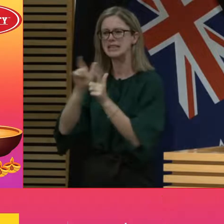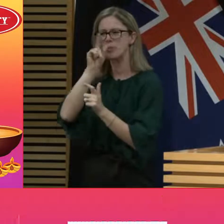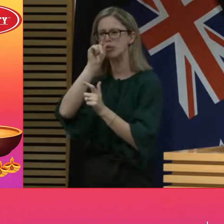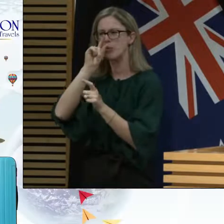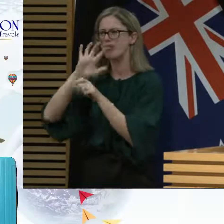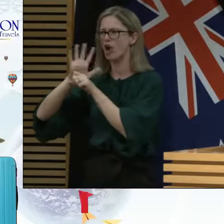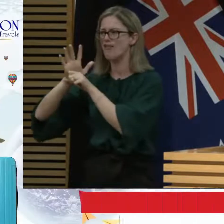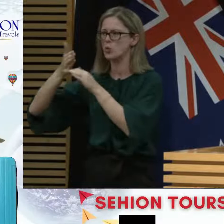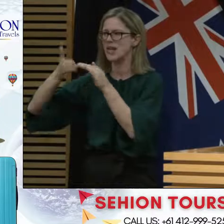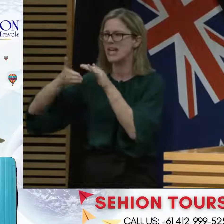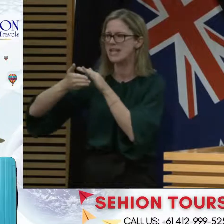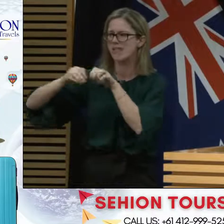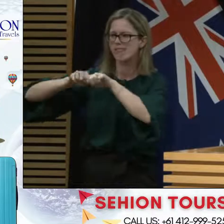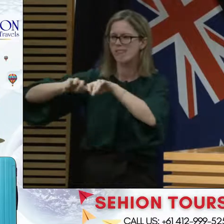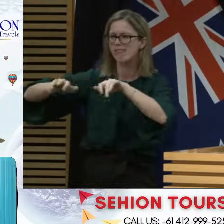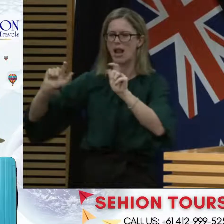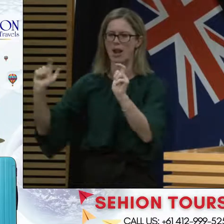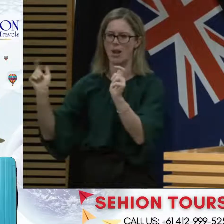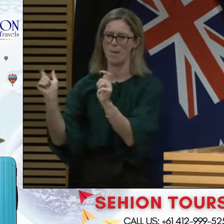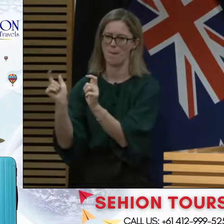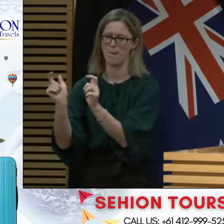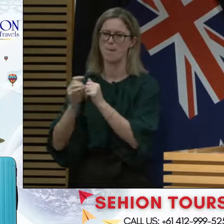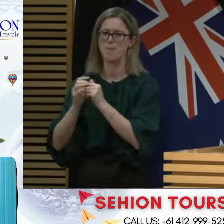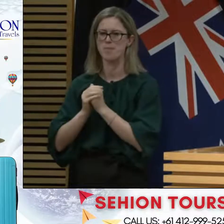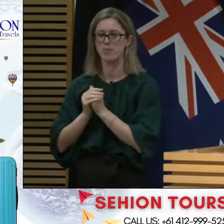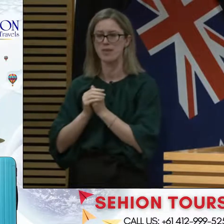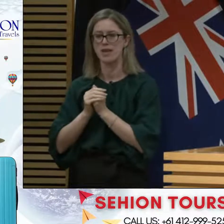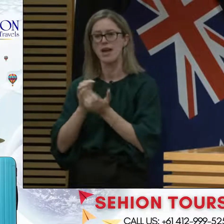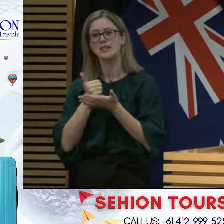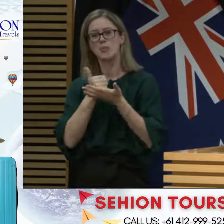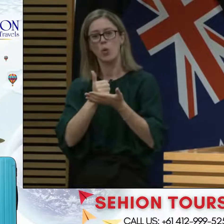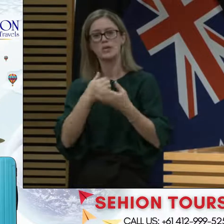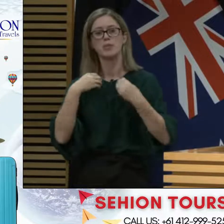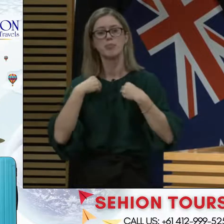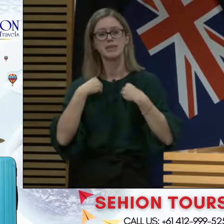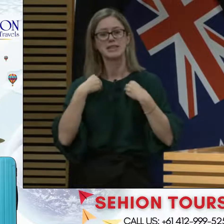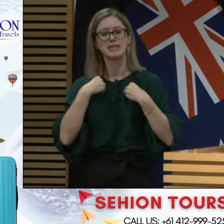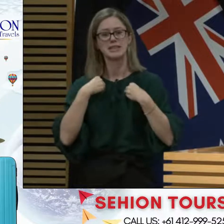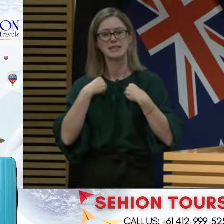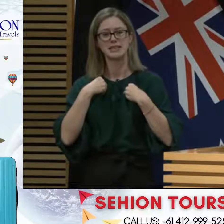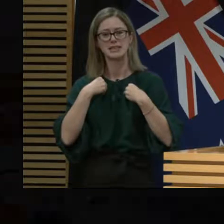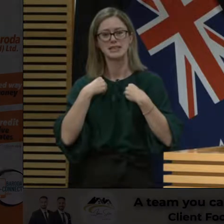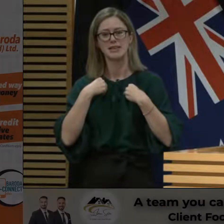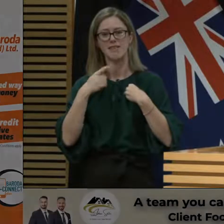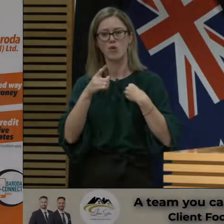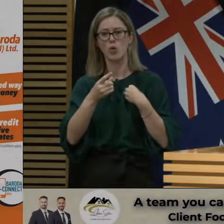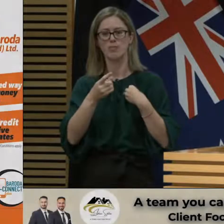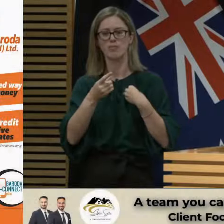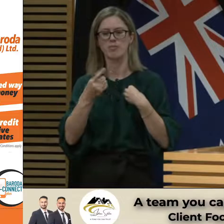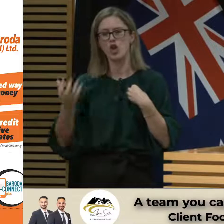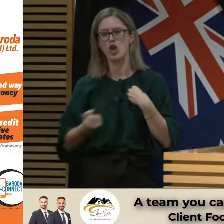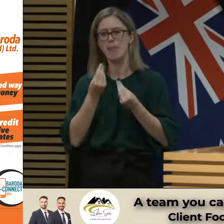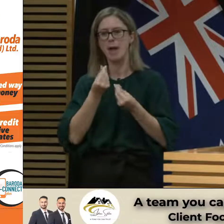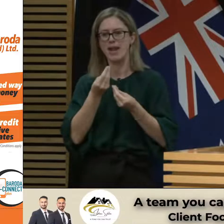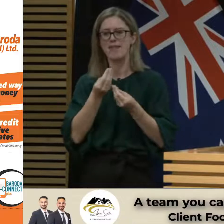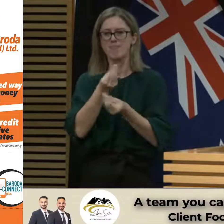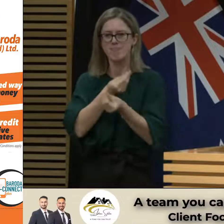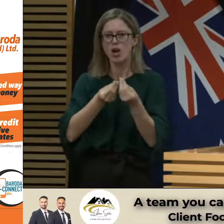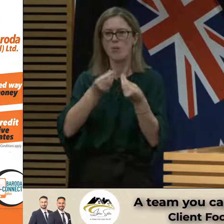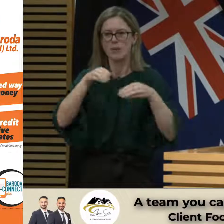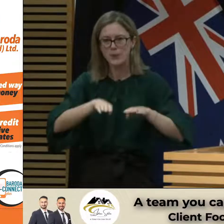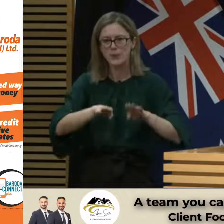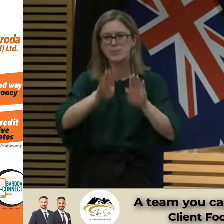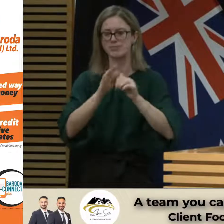for COVID to enter the business in the first place, and further supports our businesses in their economic recovery. But beyond